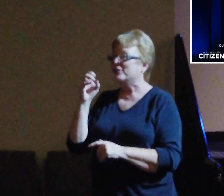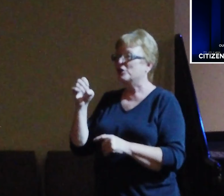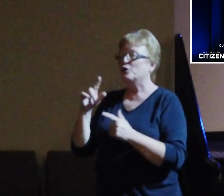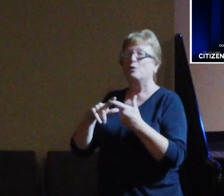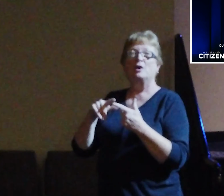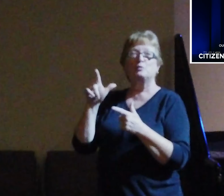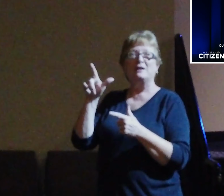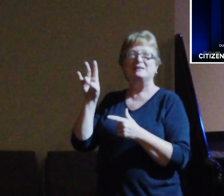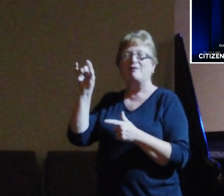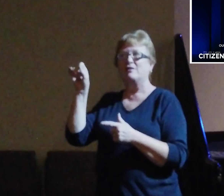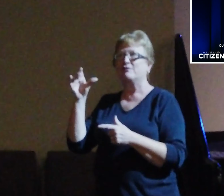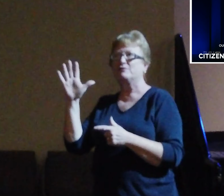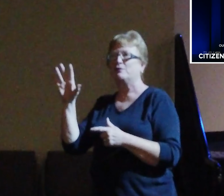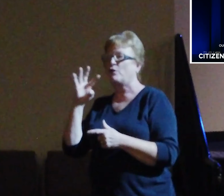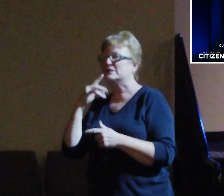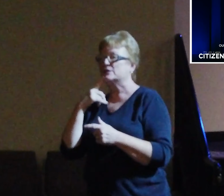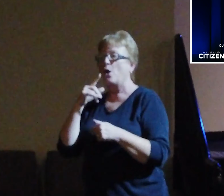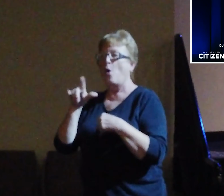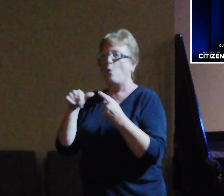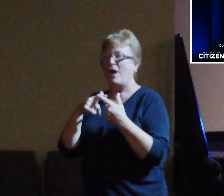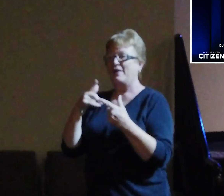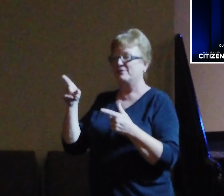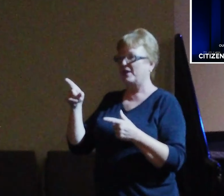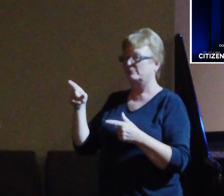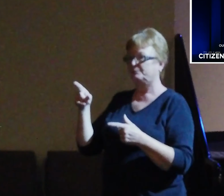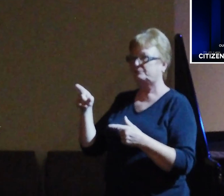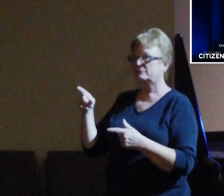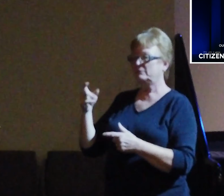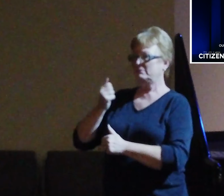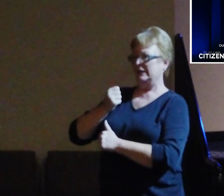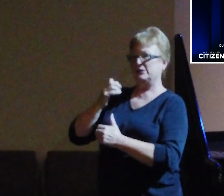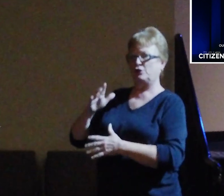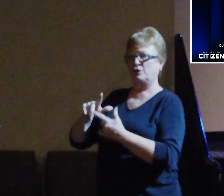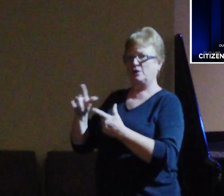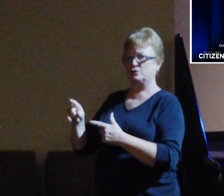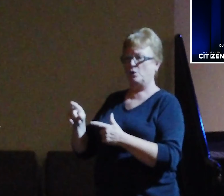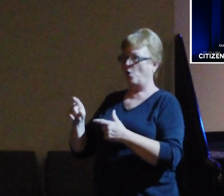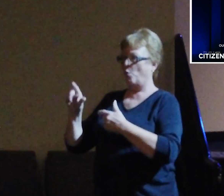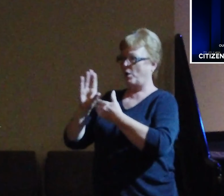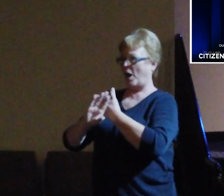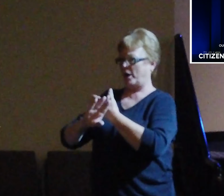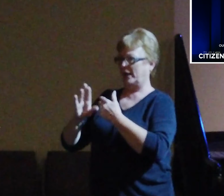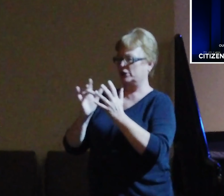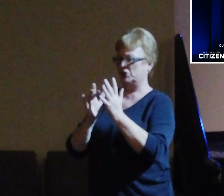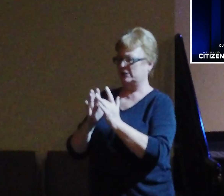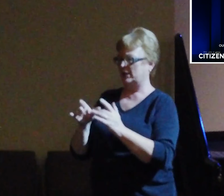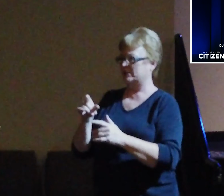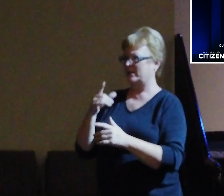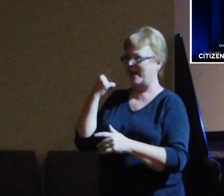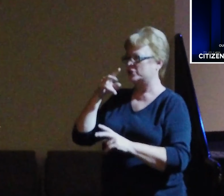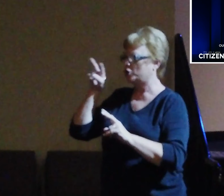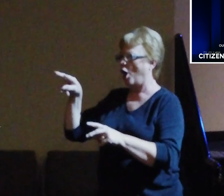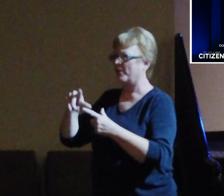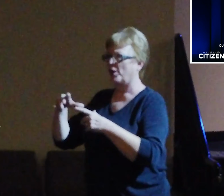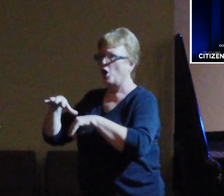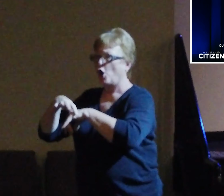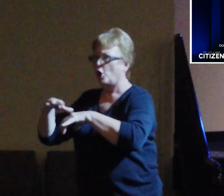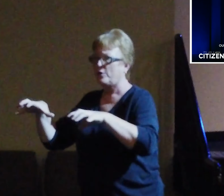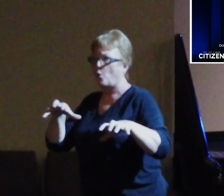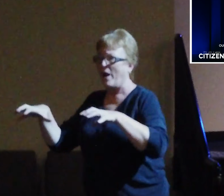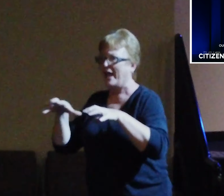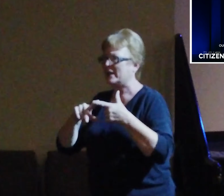54, it says, so when the centurion and those with him who were guarding Jesus saw the earthquake and the things that